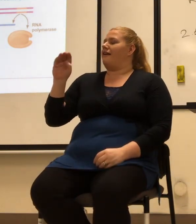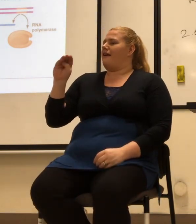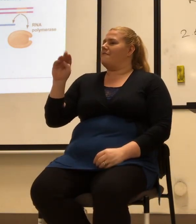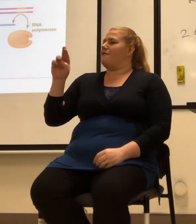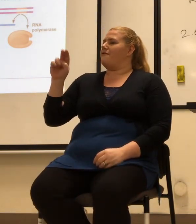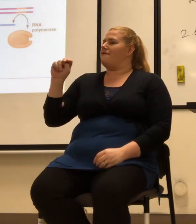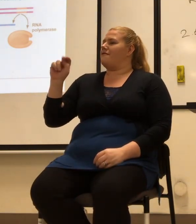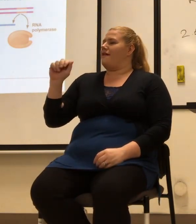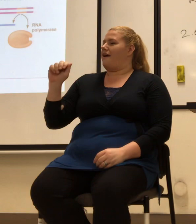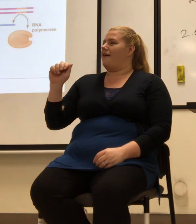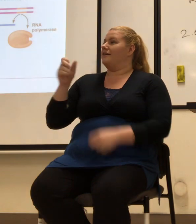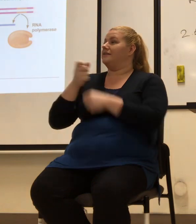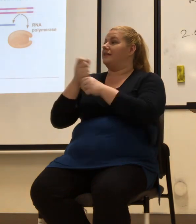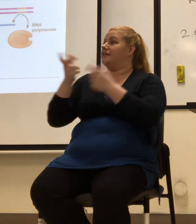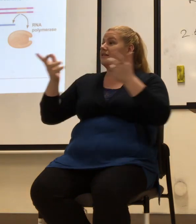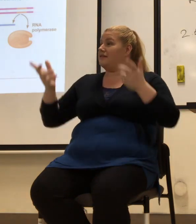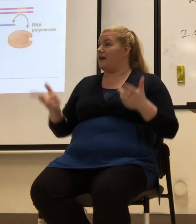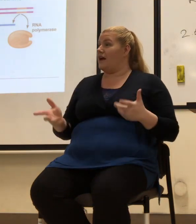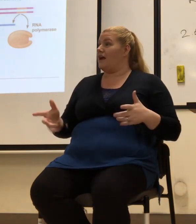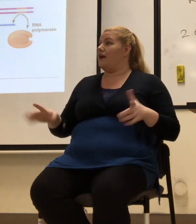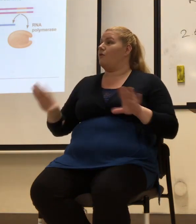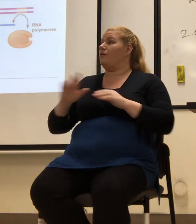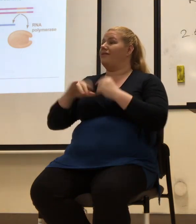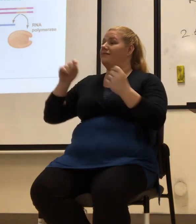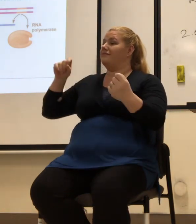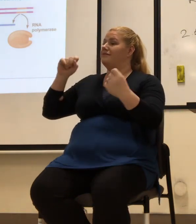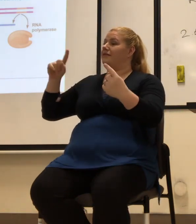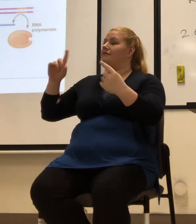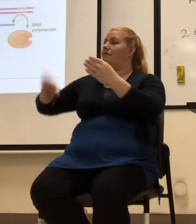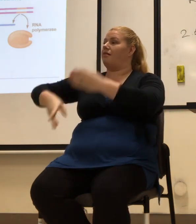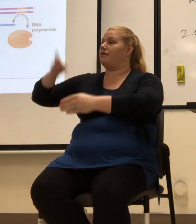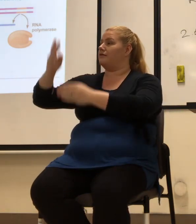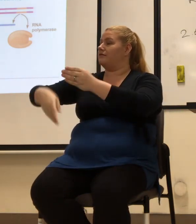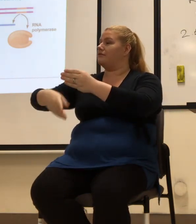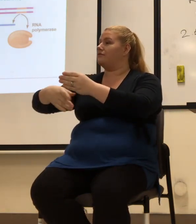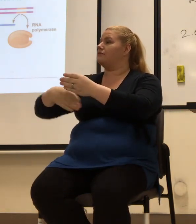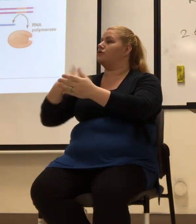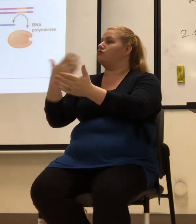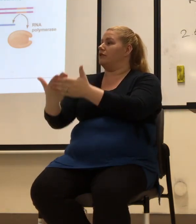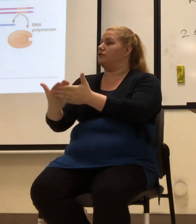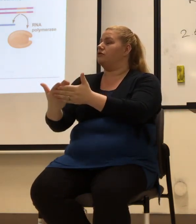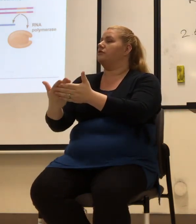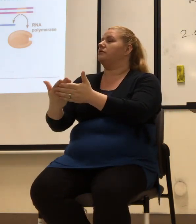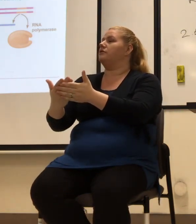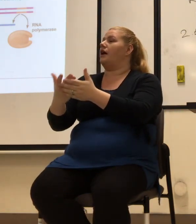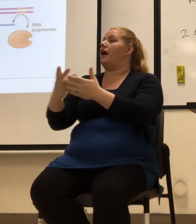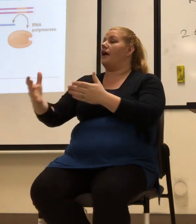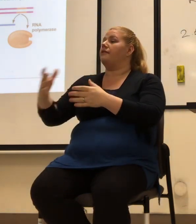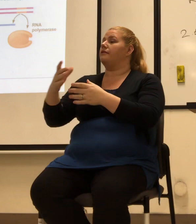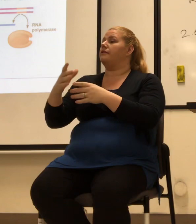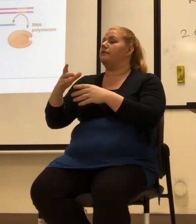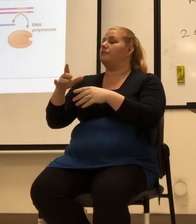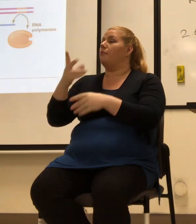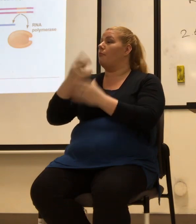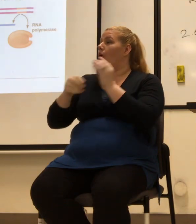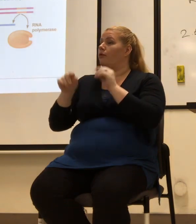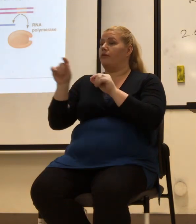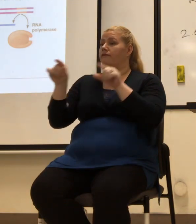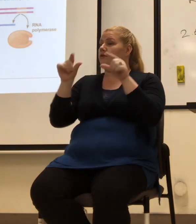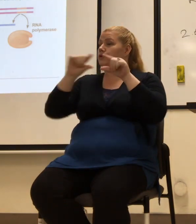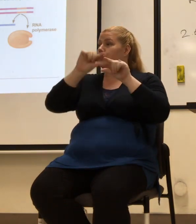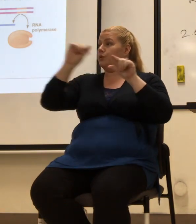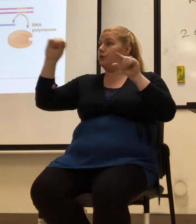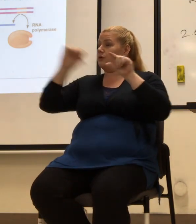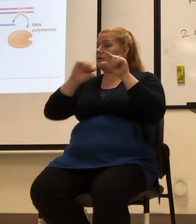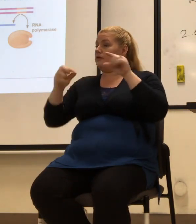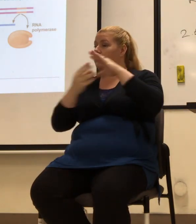termination signal is reached. RNA polymerase and the completed mRNA transcript are released.